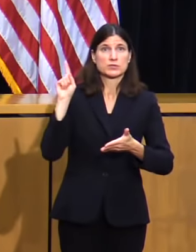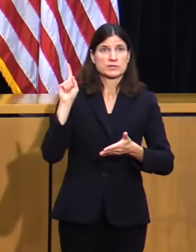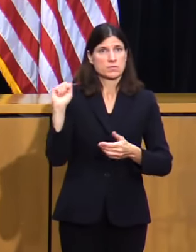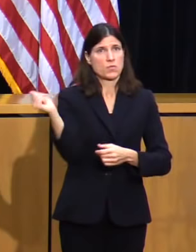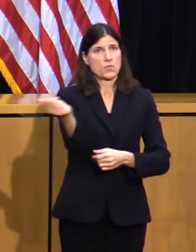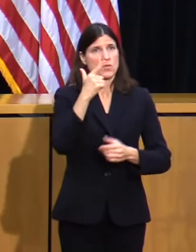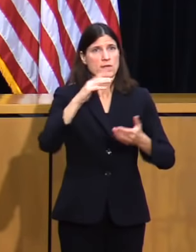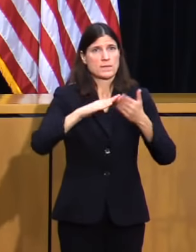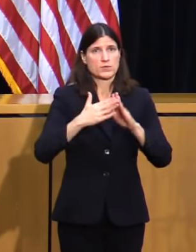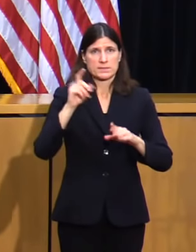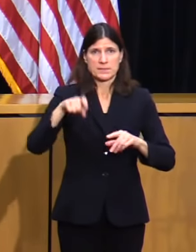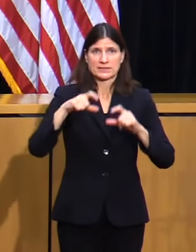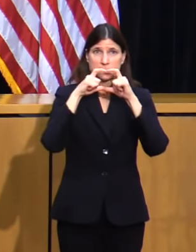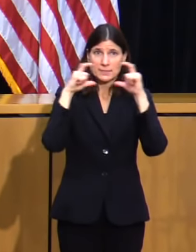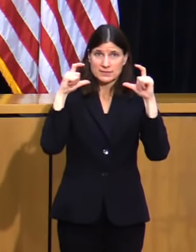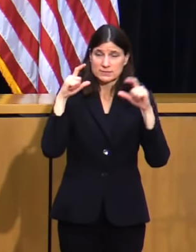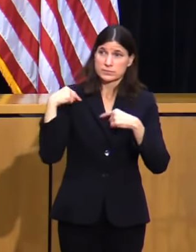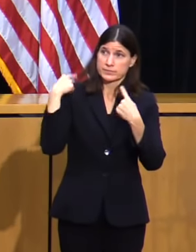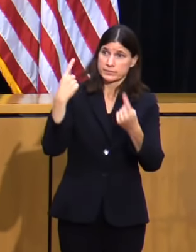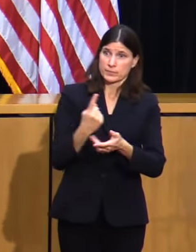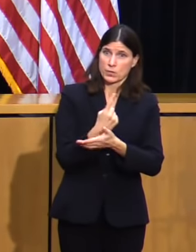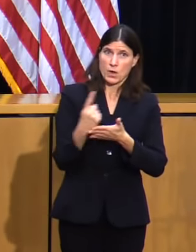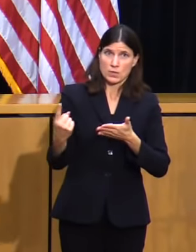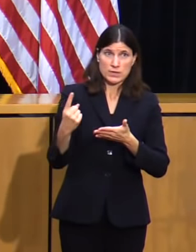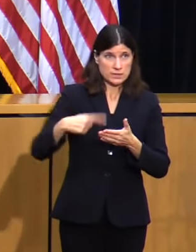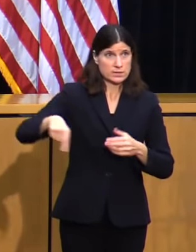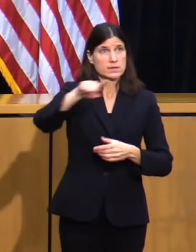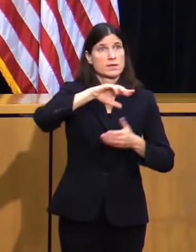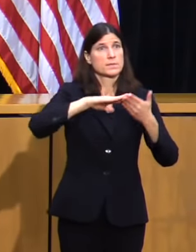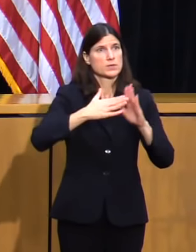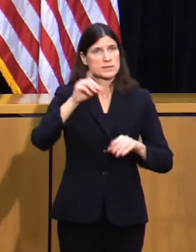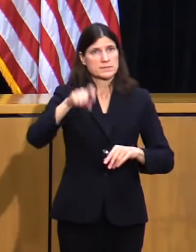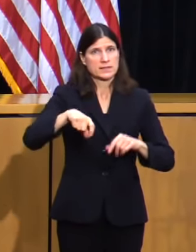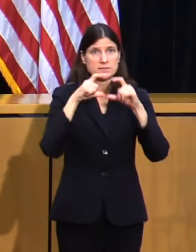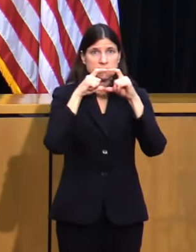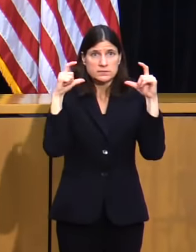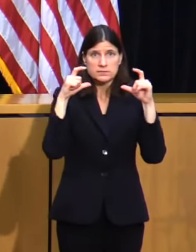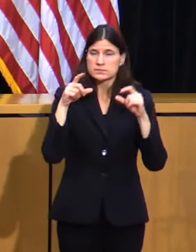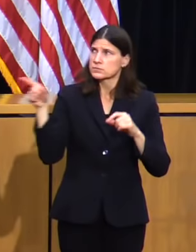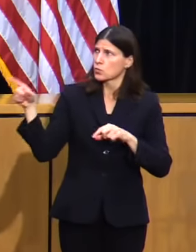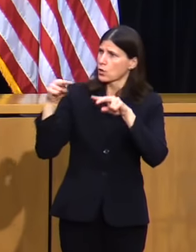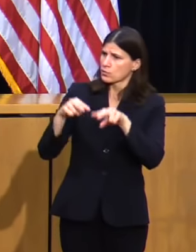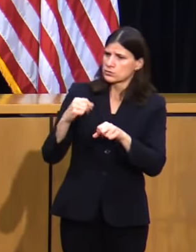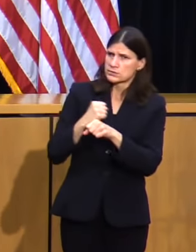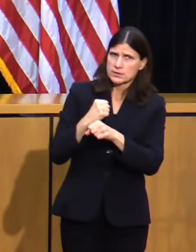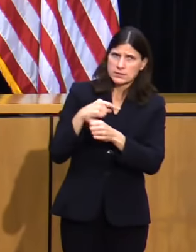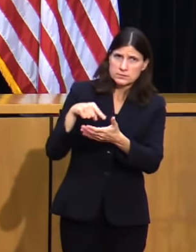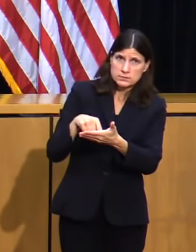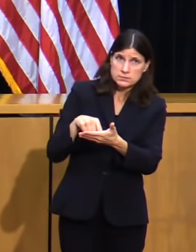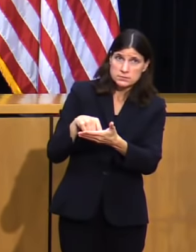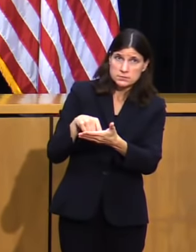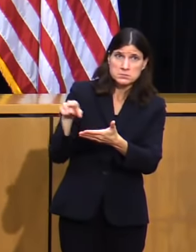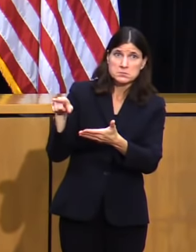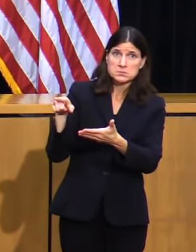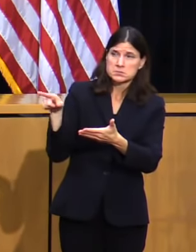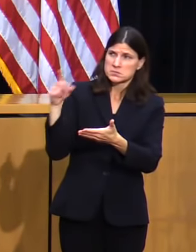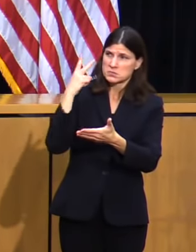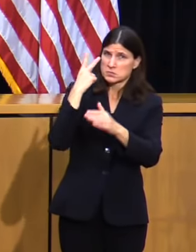as far as the number of cases when we get a couple more weeks into these new restrictions? Is there any sort of map? I don't know if the Secretary knows